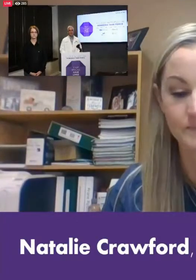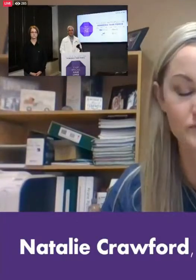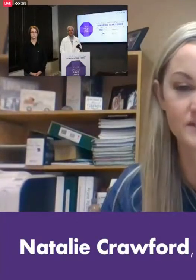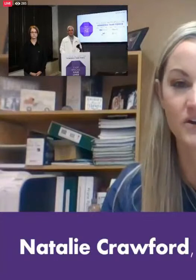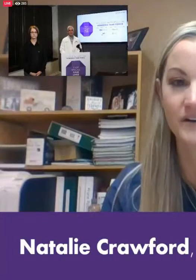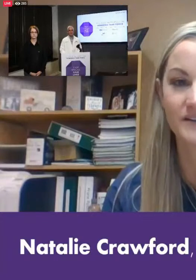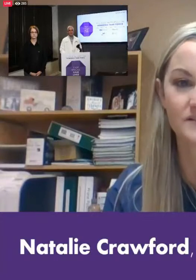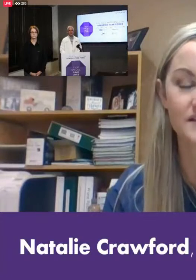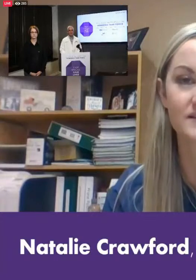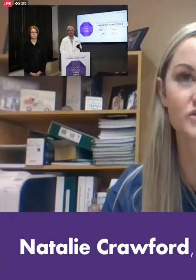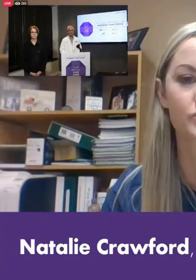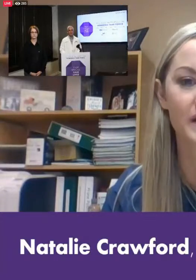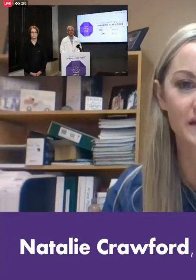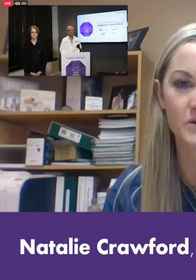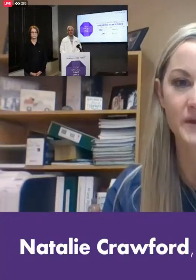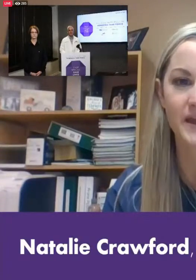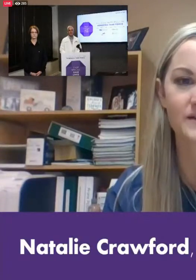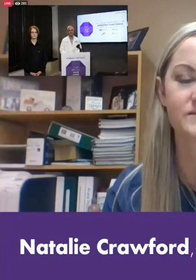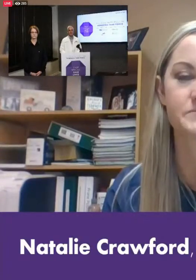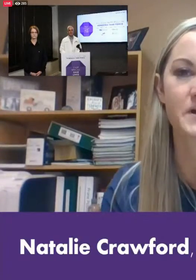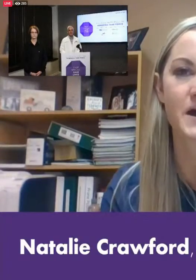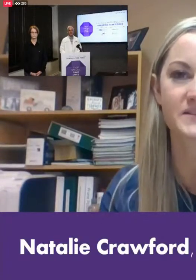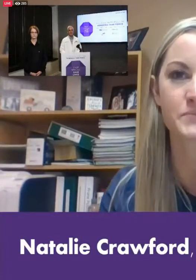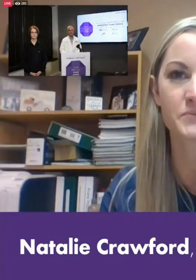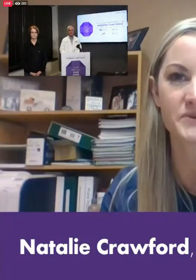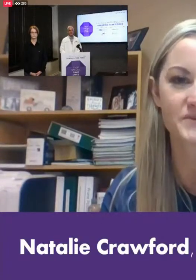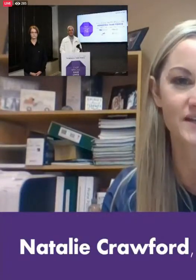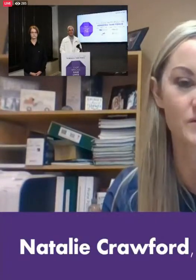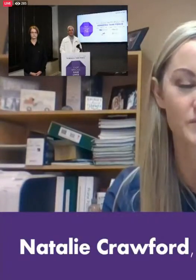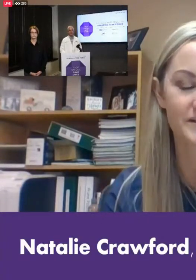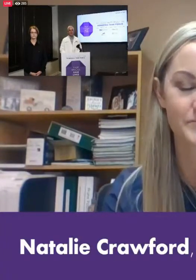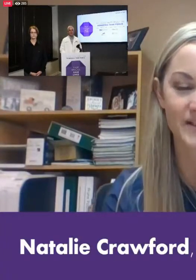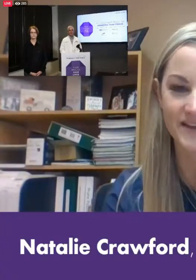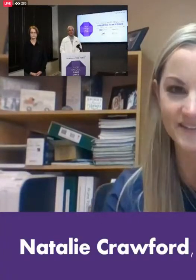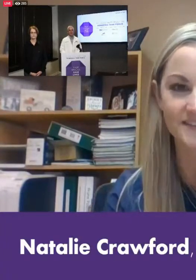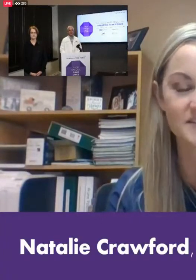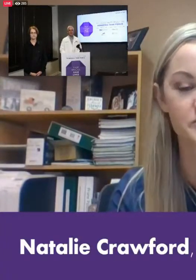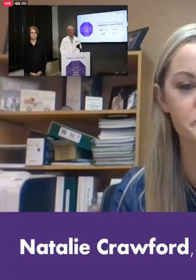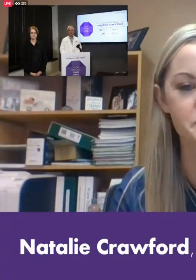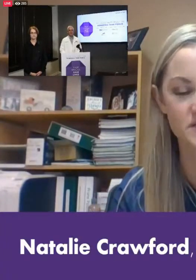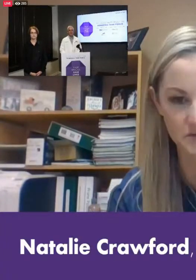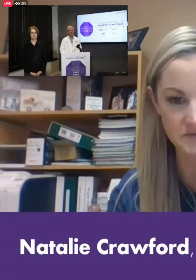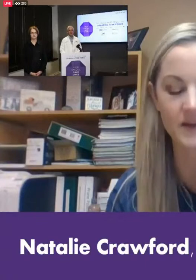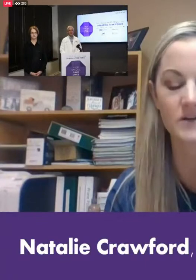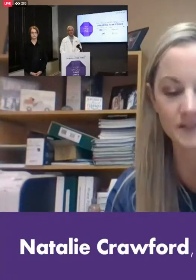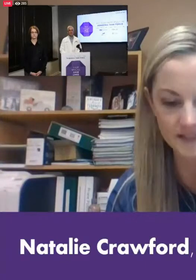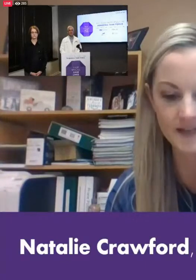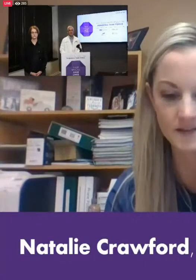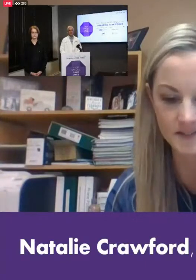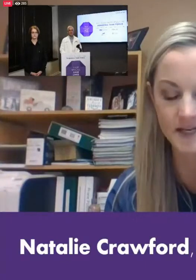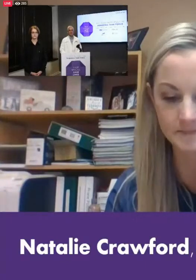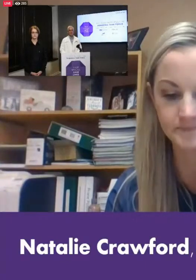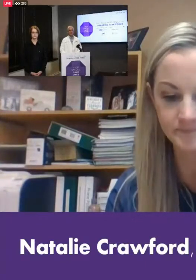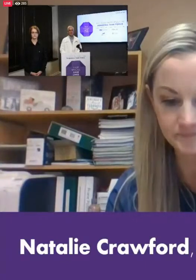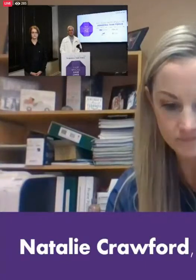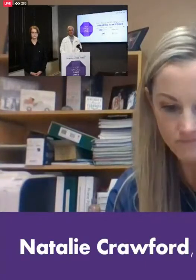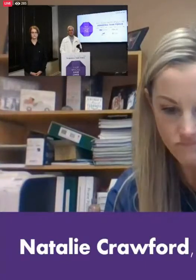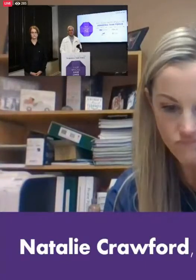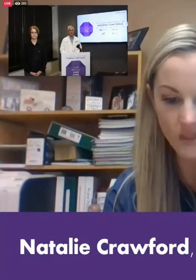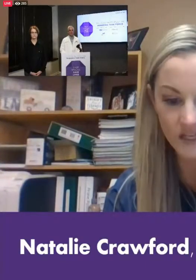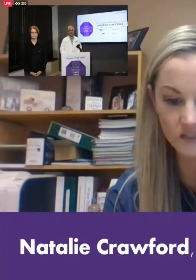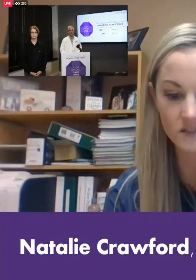We played music on his little radio. He had some gospel music he wanted to play, so we turned that on,